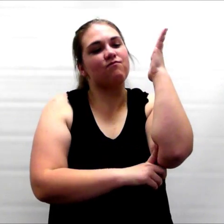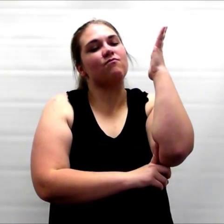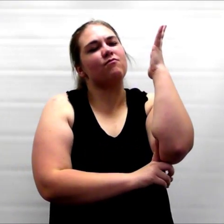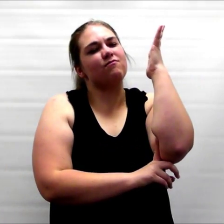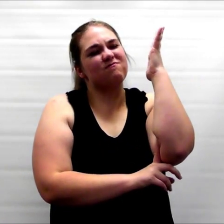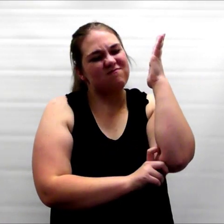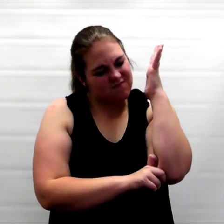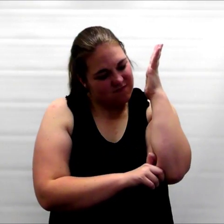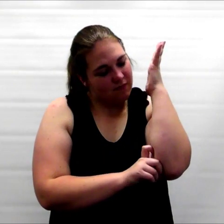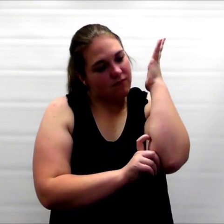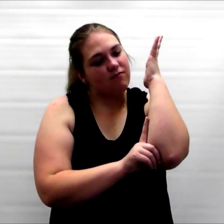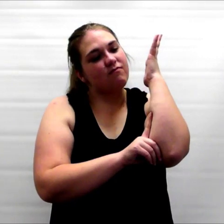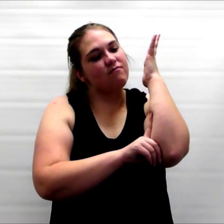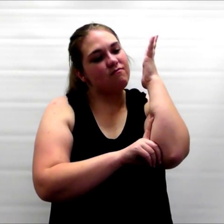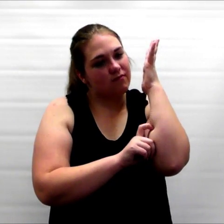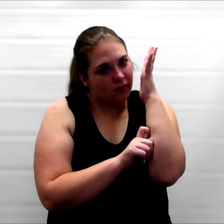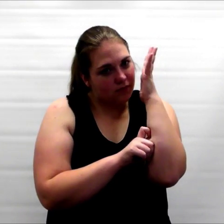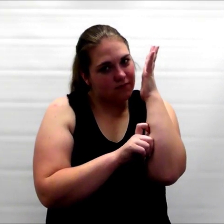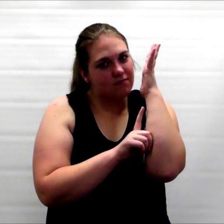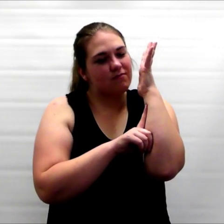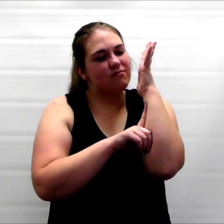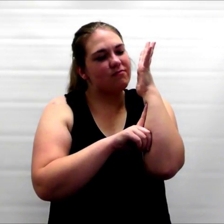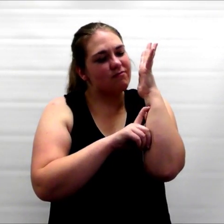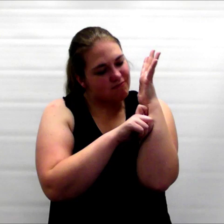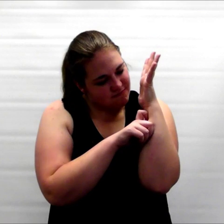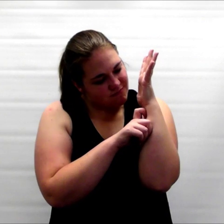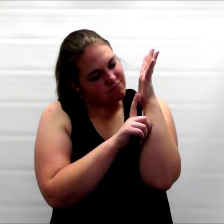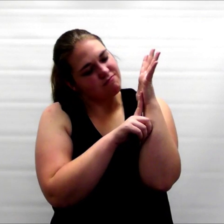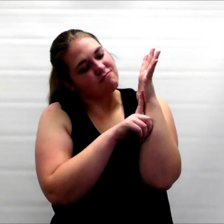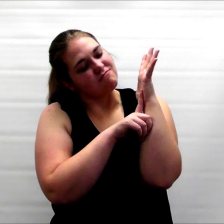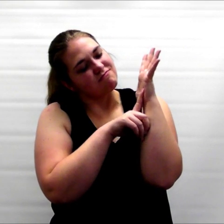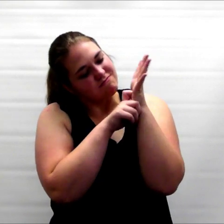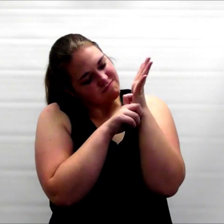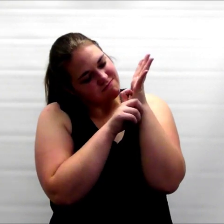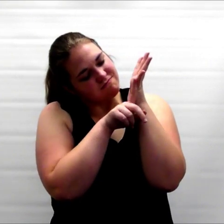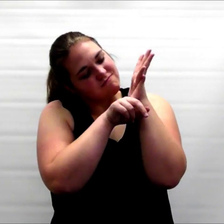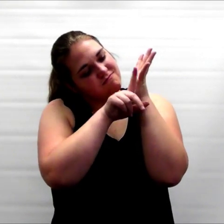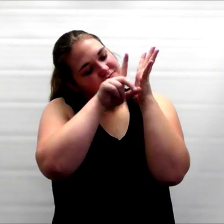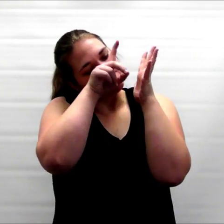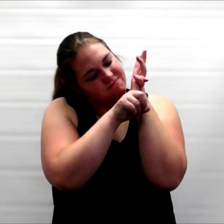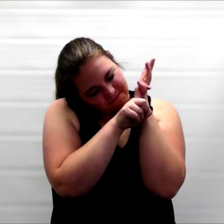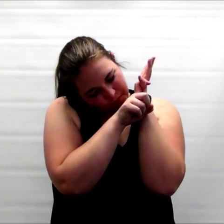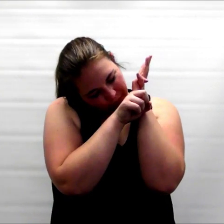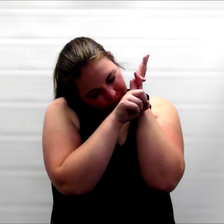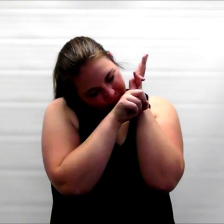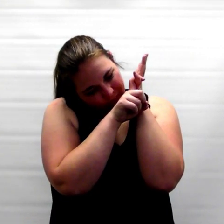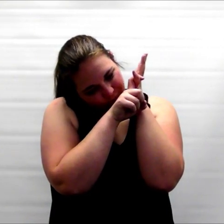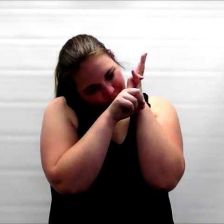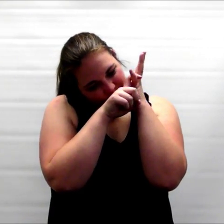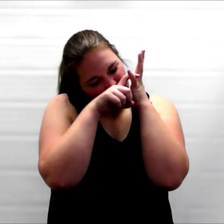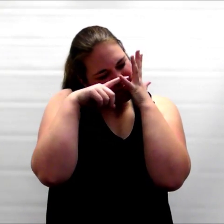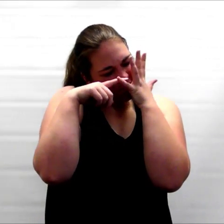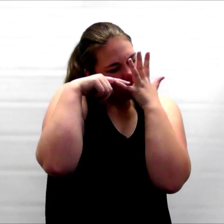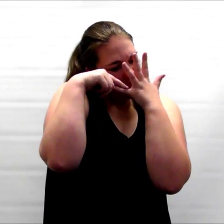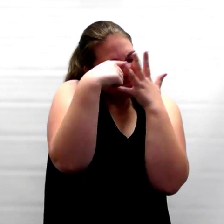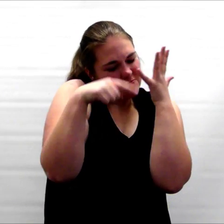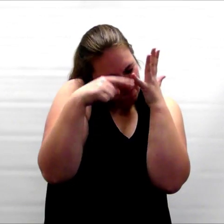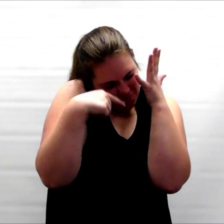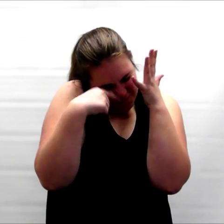But he finds a tree, and he struggles to make his way up to the branch and holds on. And then he spins